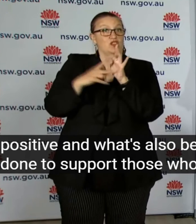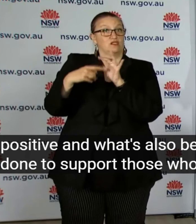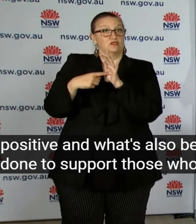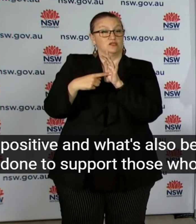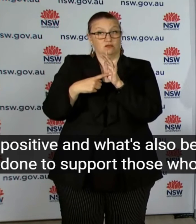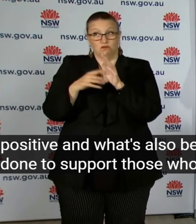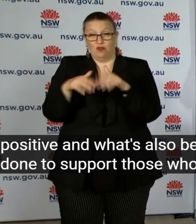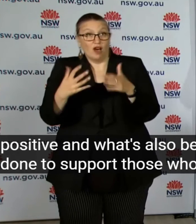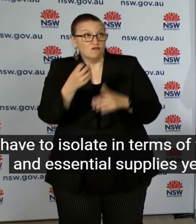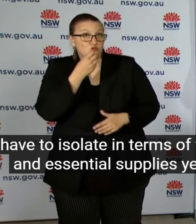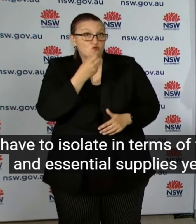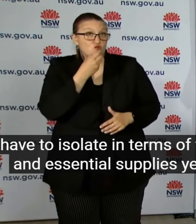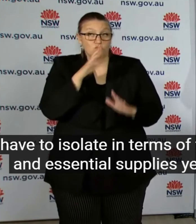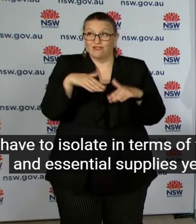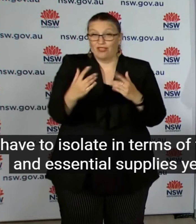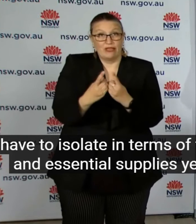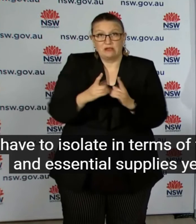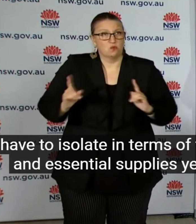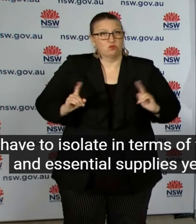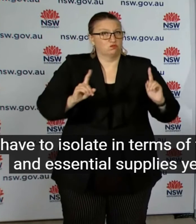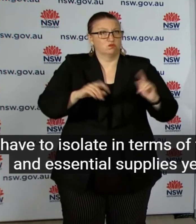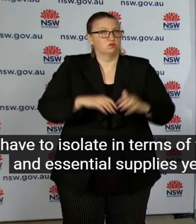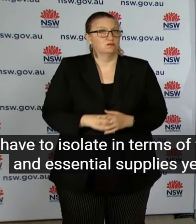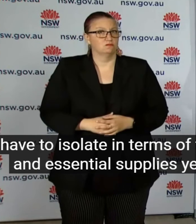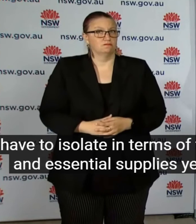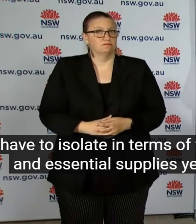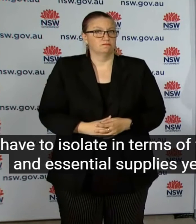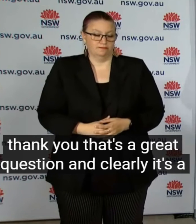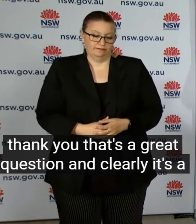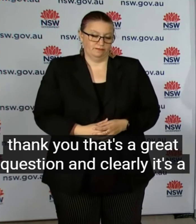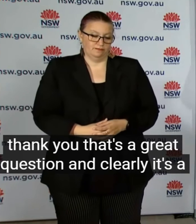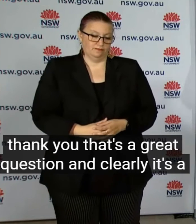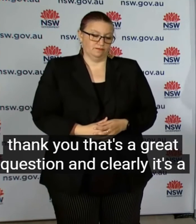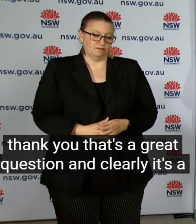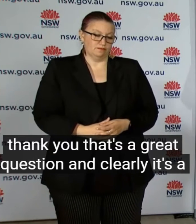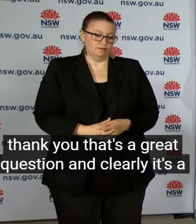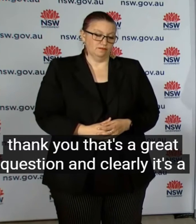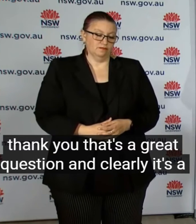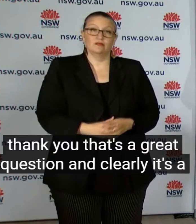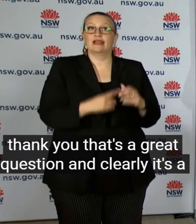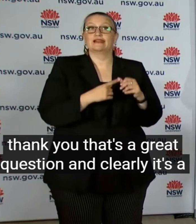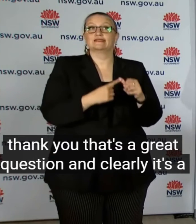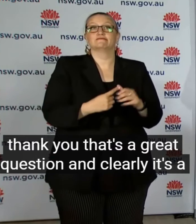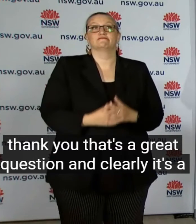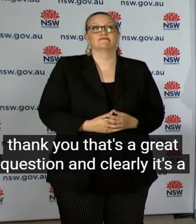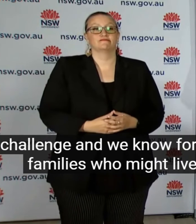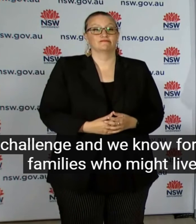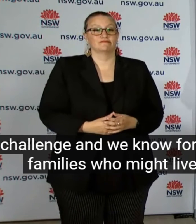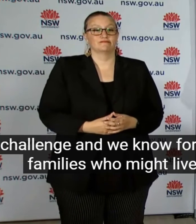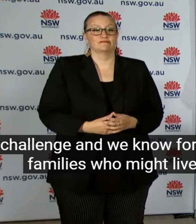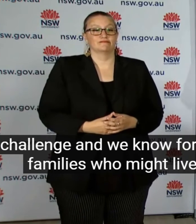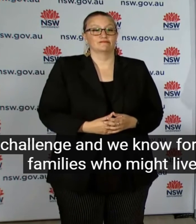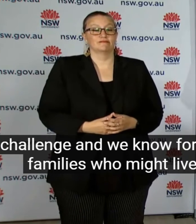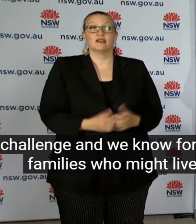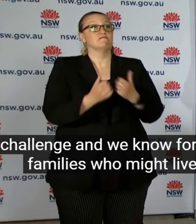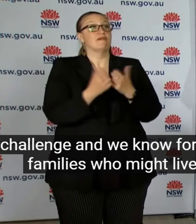question. And clearly it's a challenge. And we know for many families who might live in households that are crowded, it's easy to